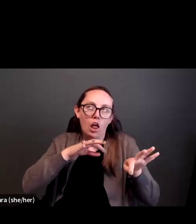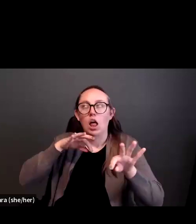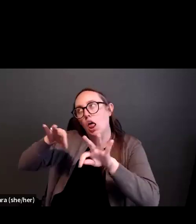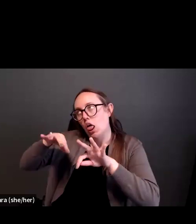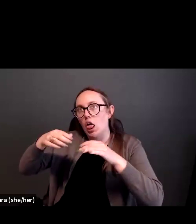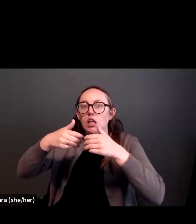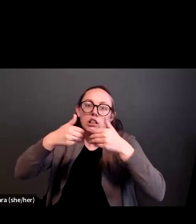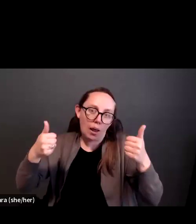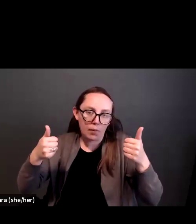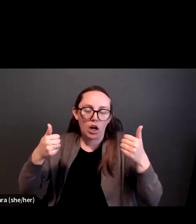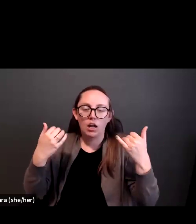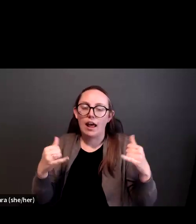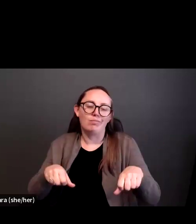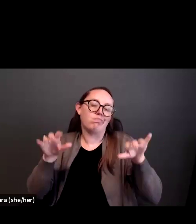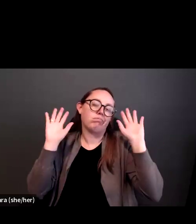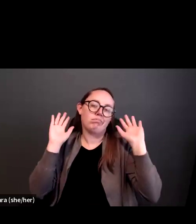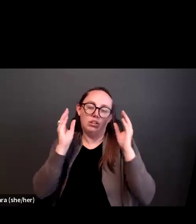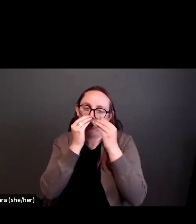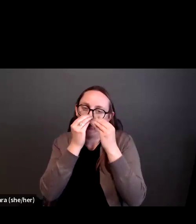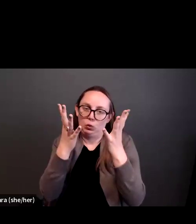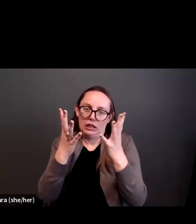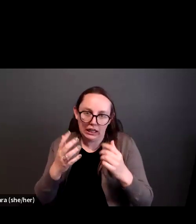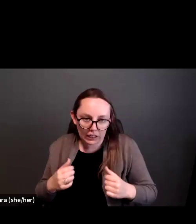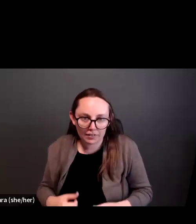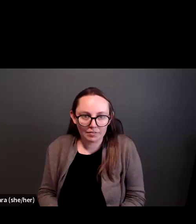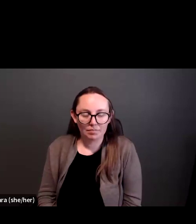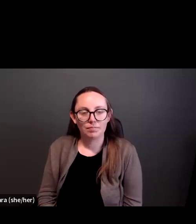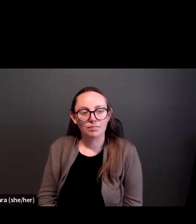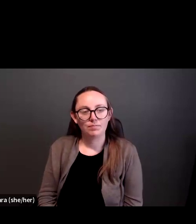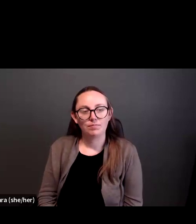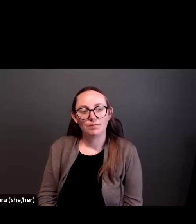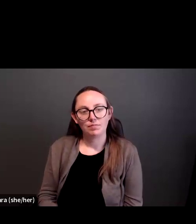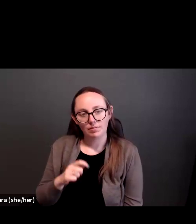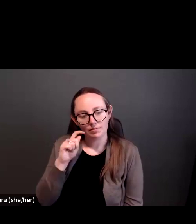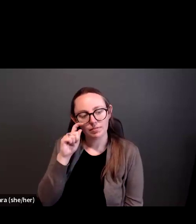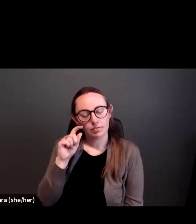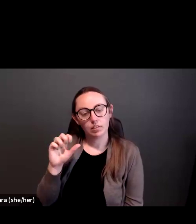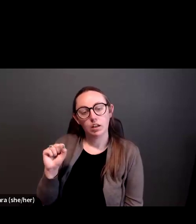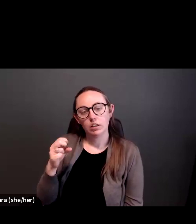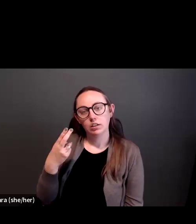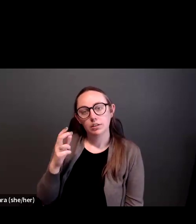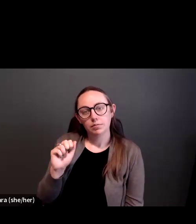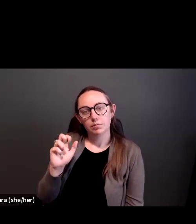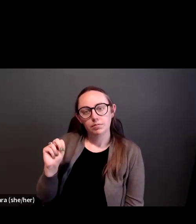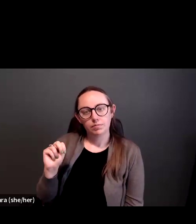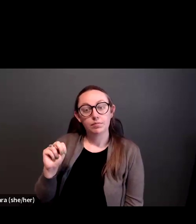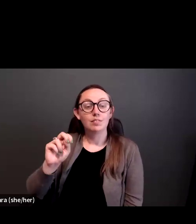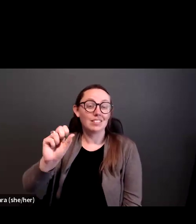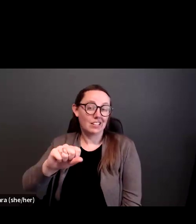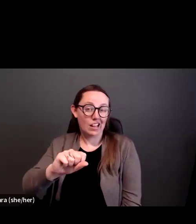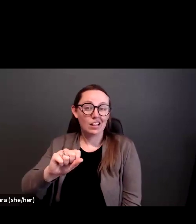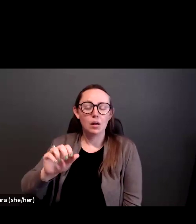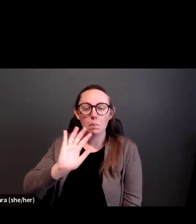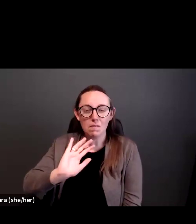two. Yeah, it made sense. So too, this is there was at one point 6 people